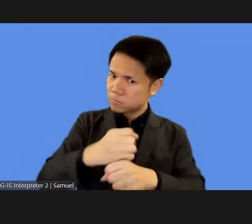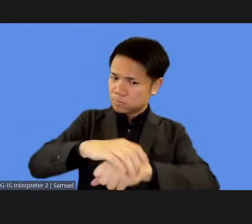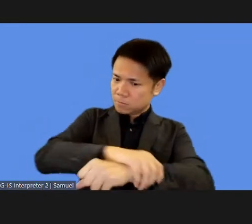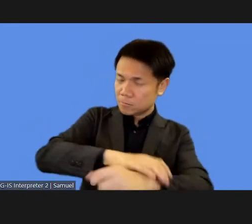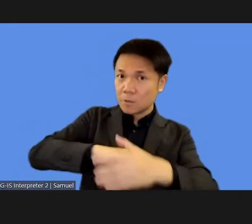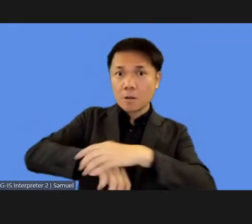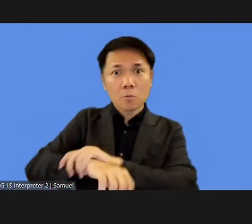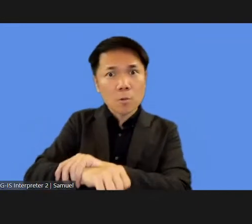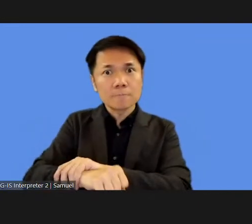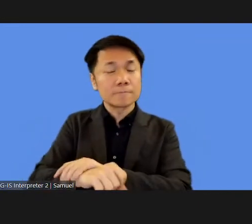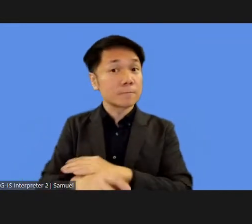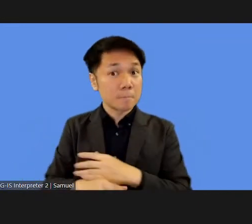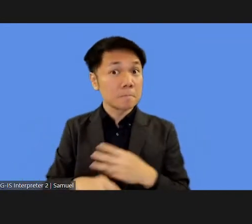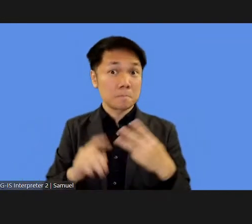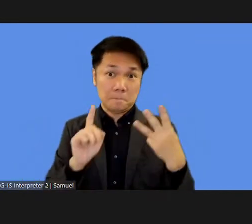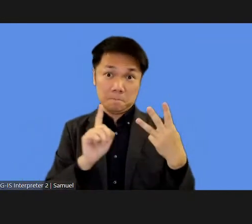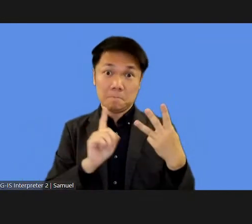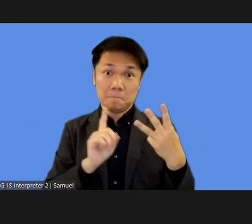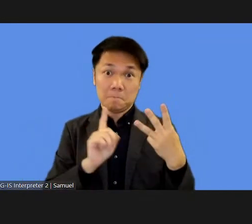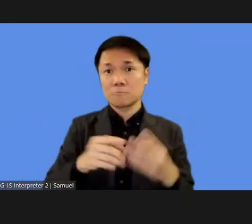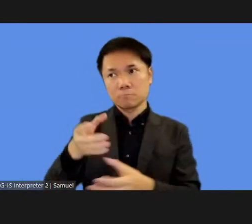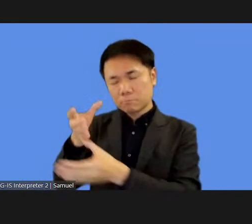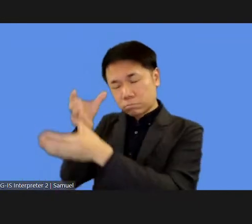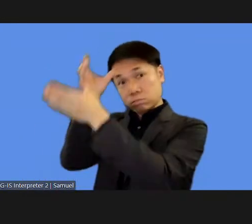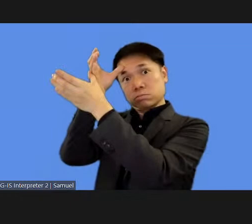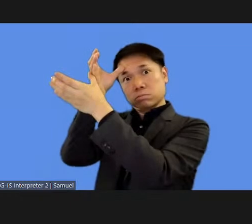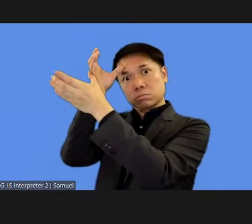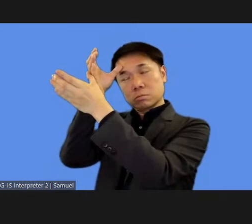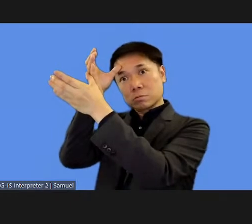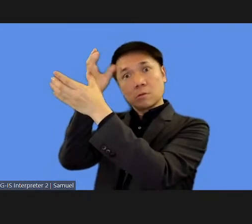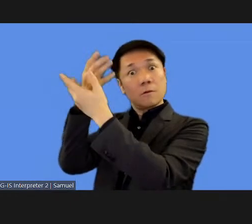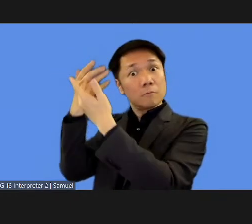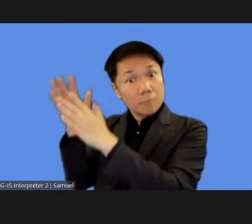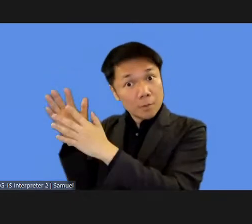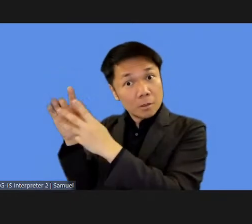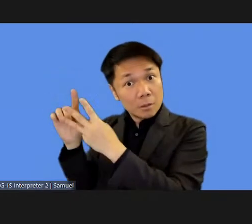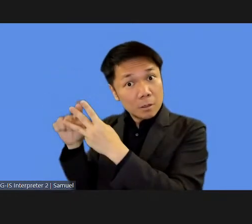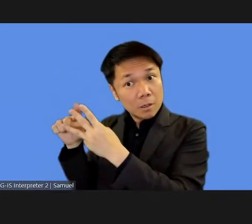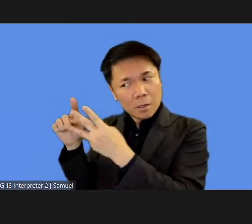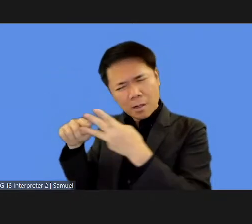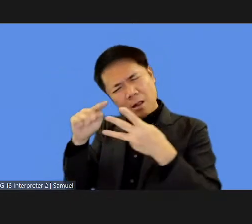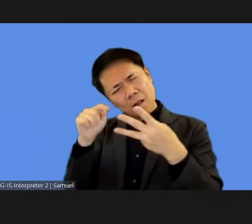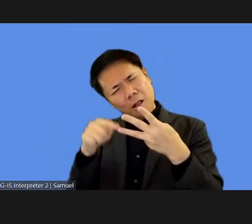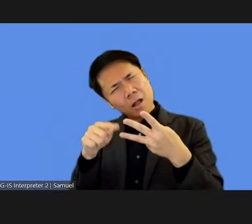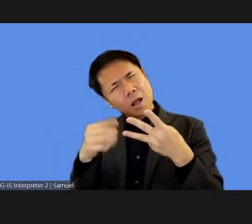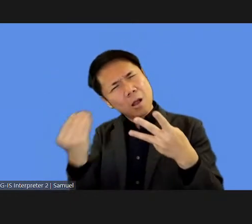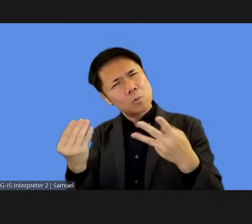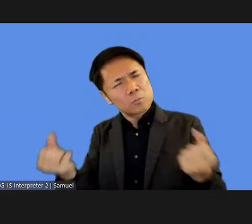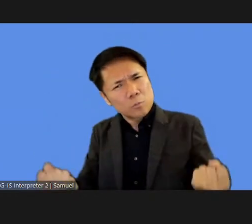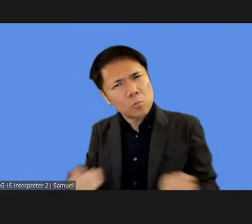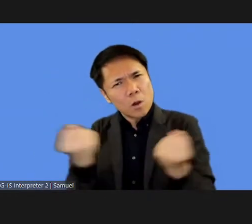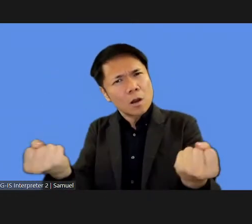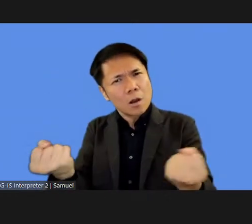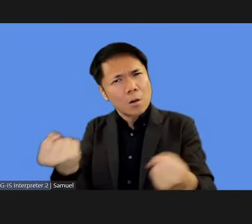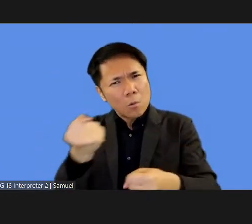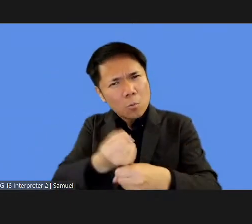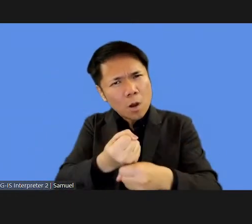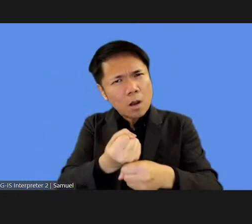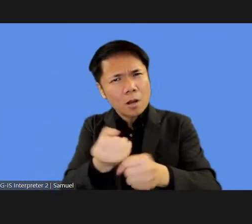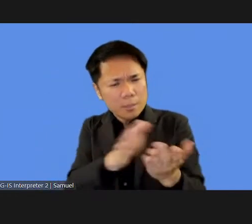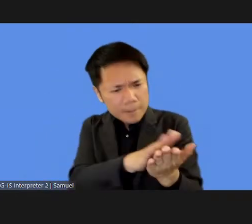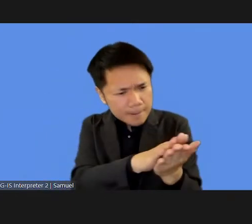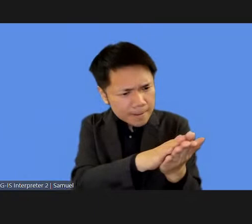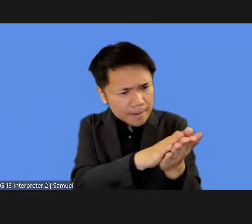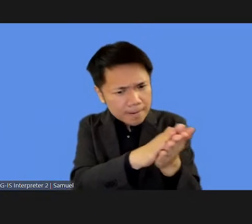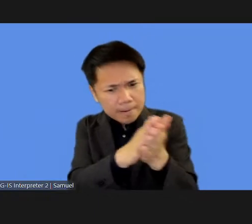we need to translate these words of the goals to the practical aspects, using